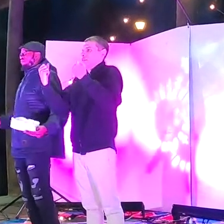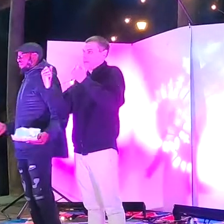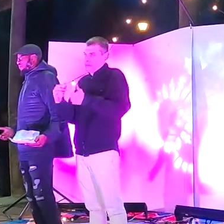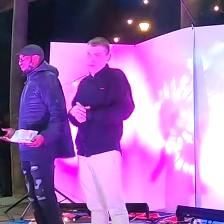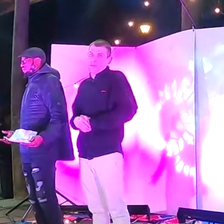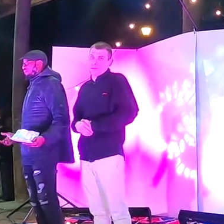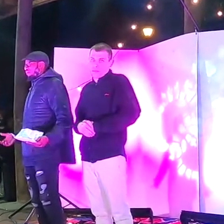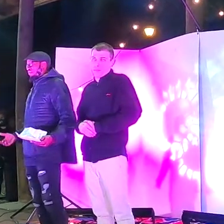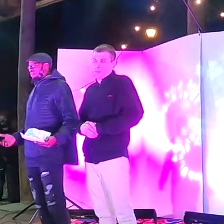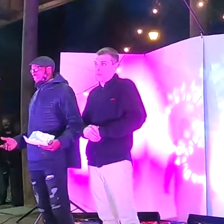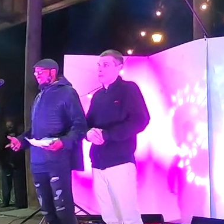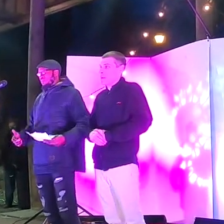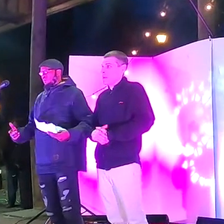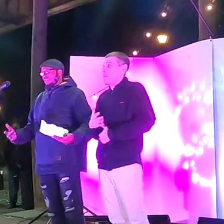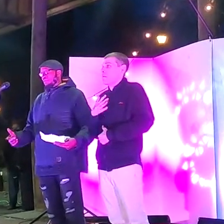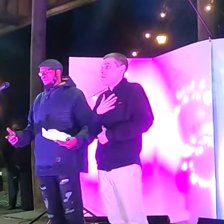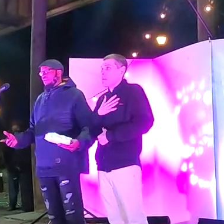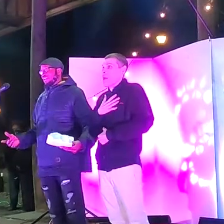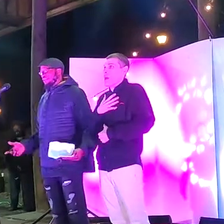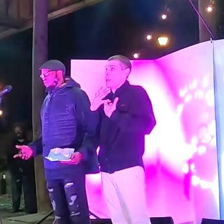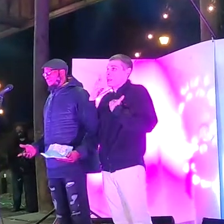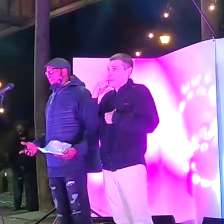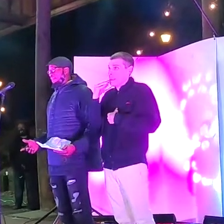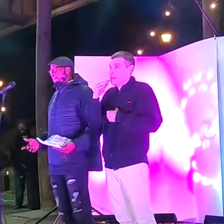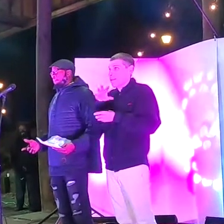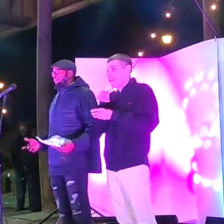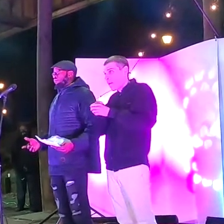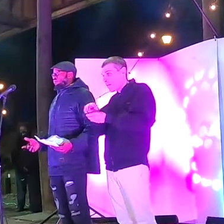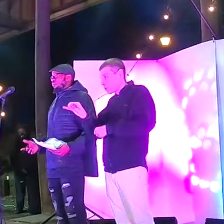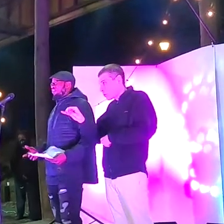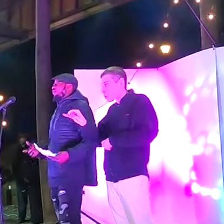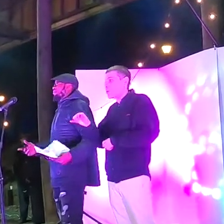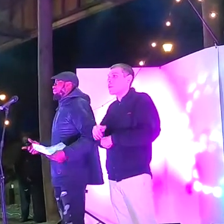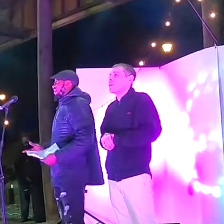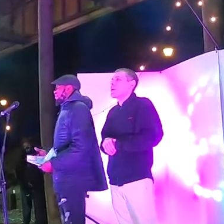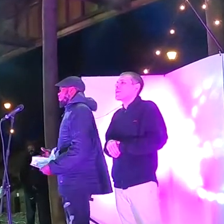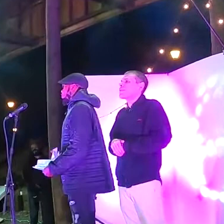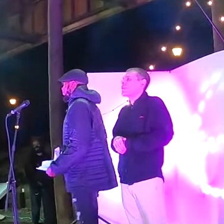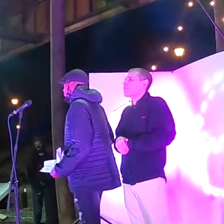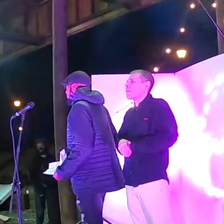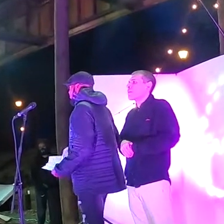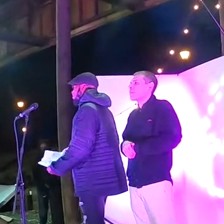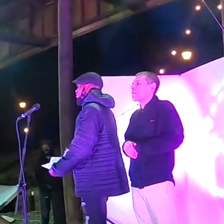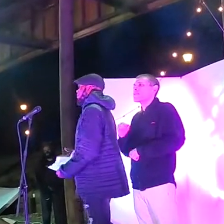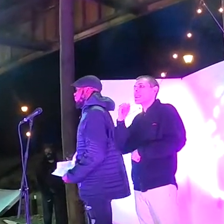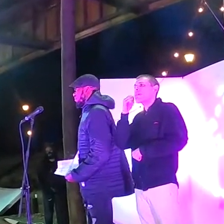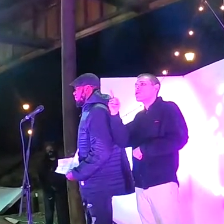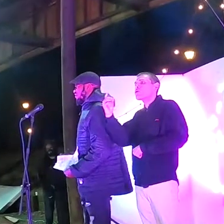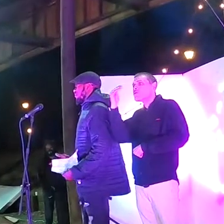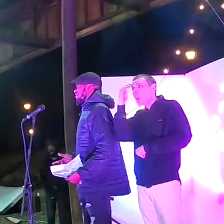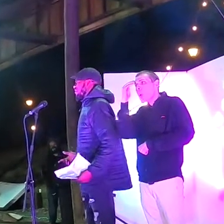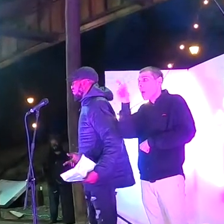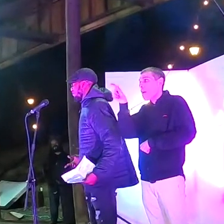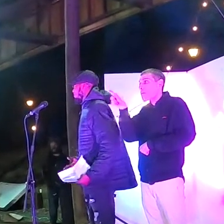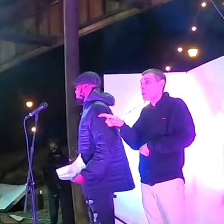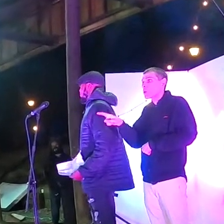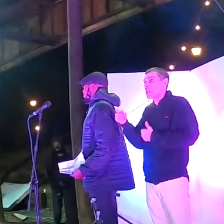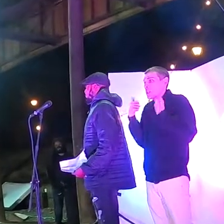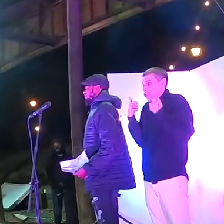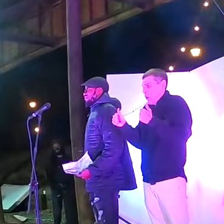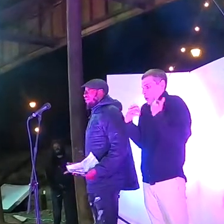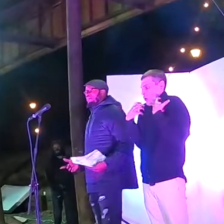and my involvement. And I just want to say before I start that when you know somebody is going through something or has been through something that's trying to